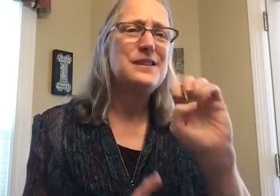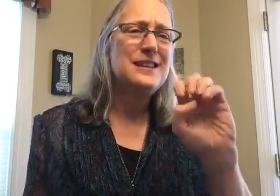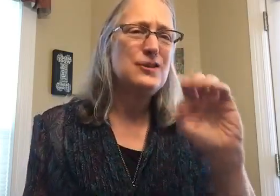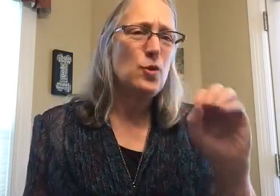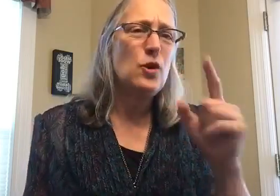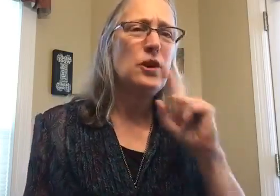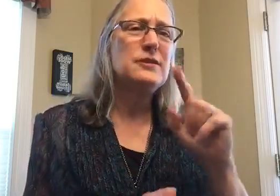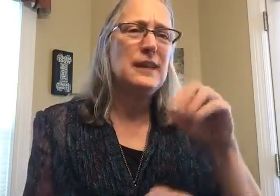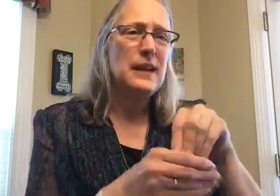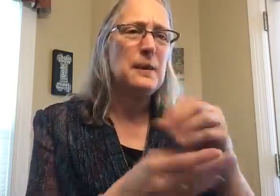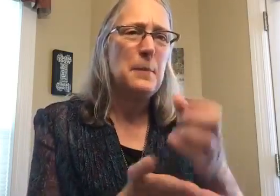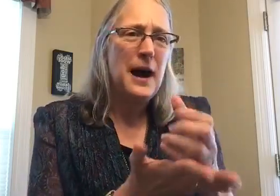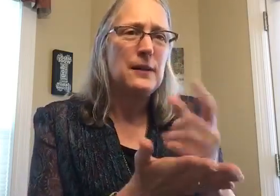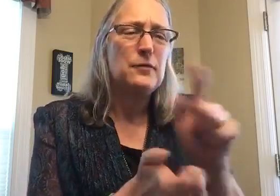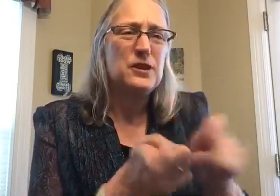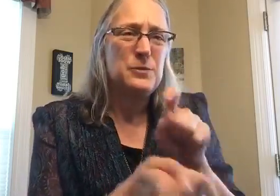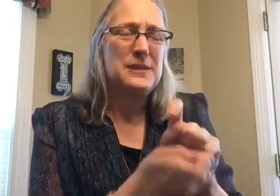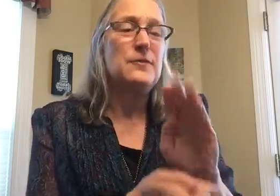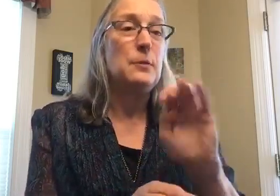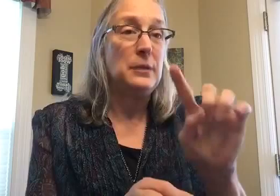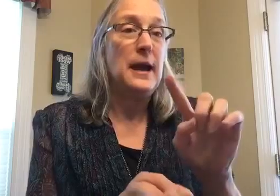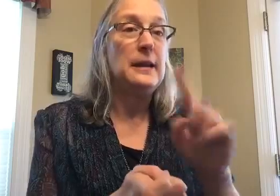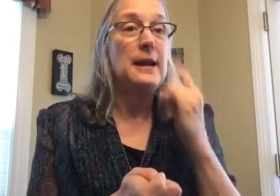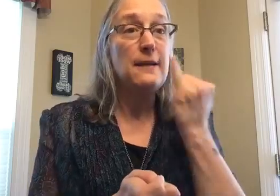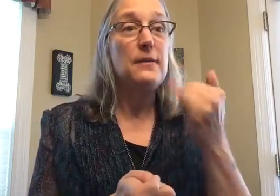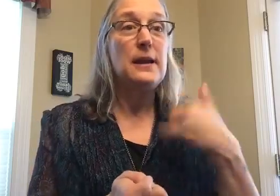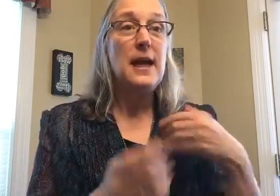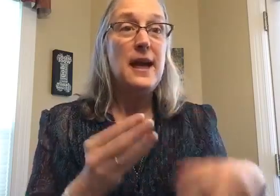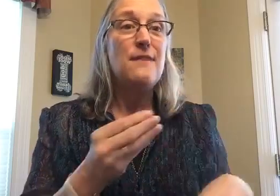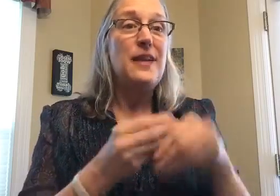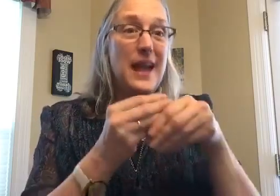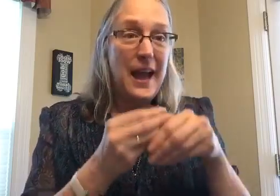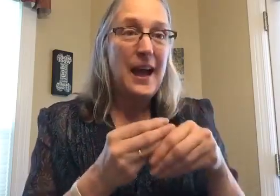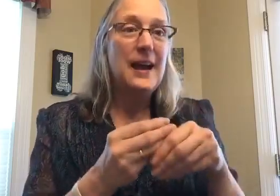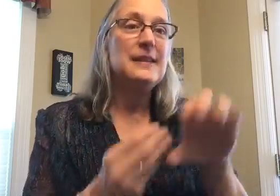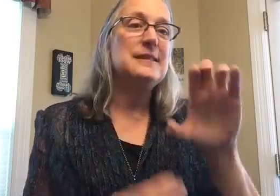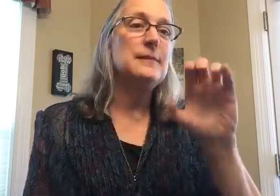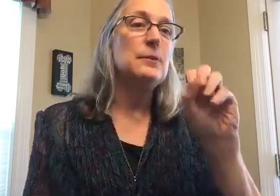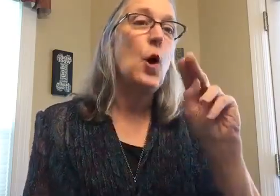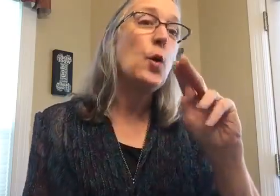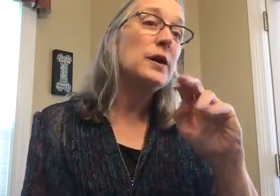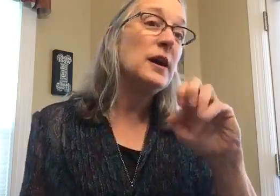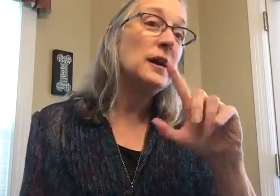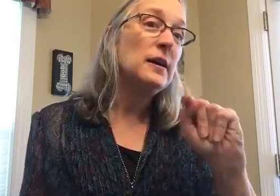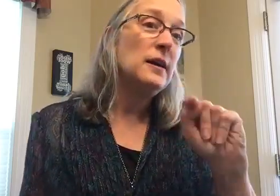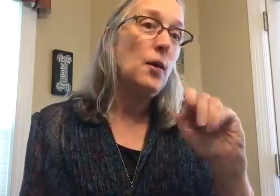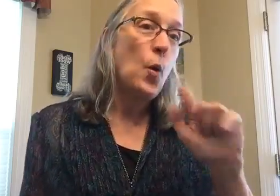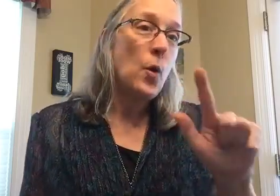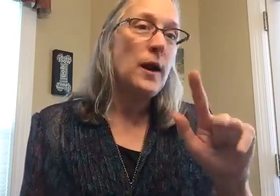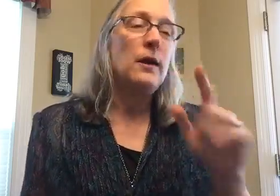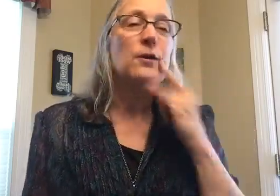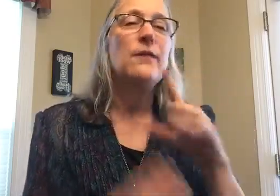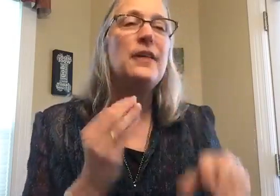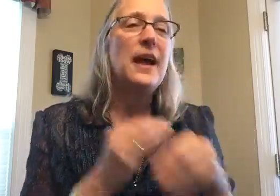essential oils in a bottle for a specific blend, if they add some coconut oil or if they